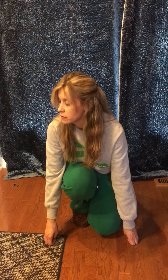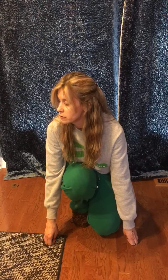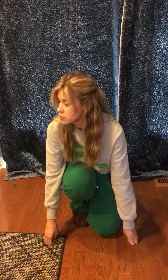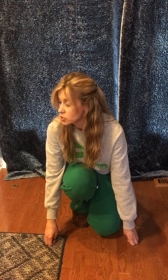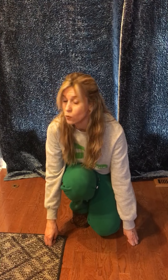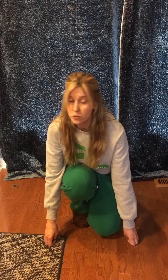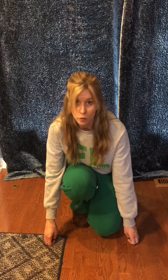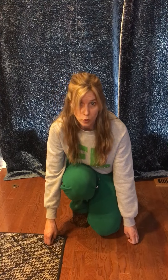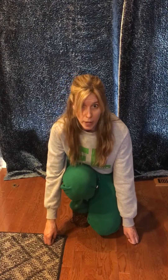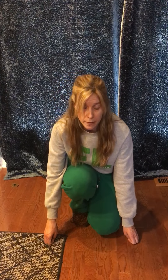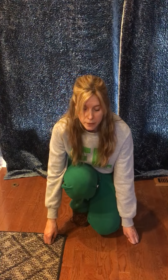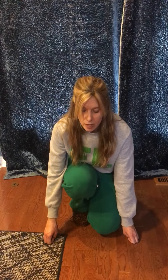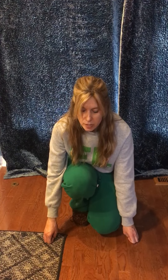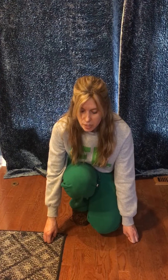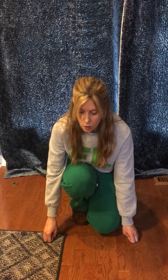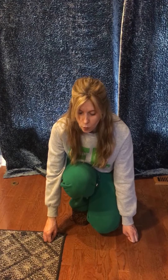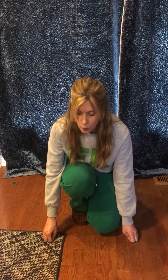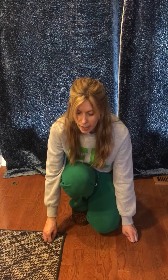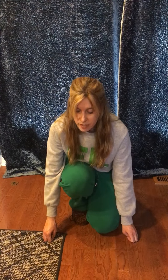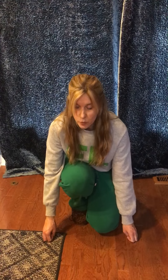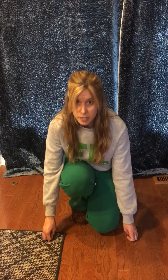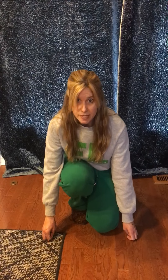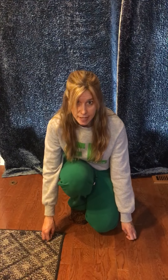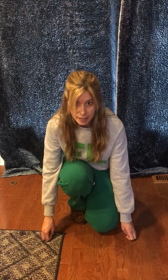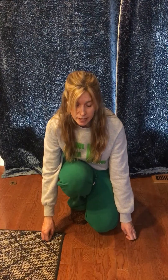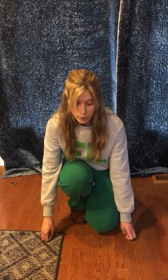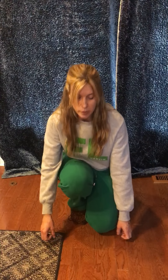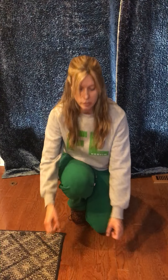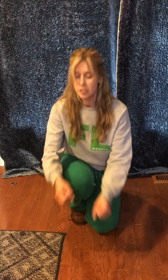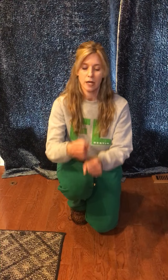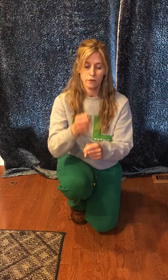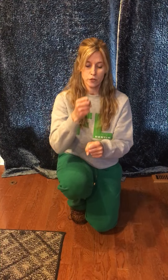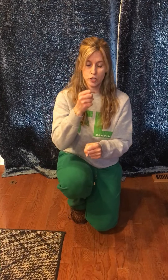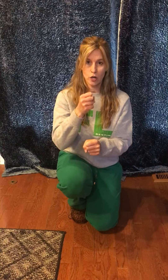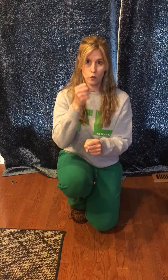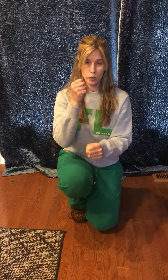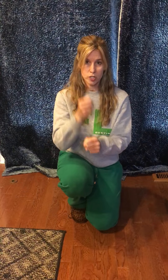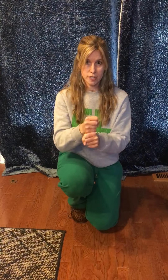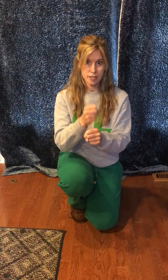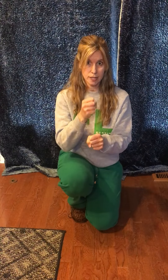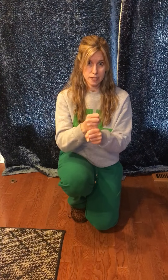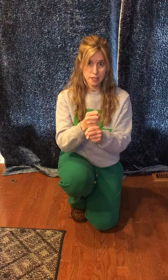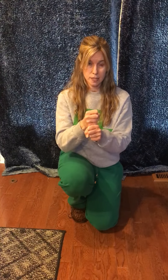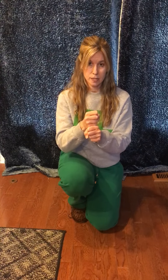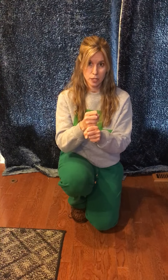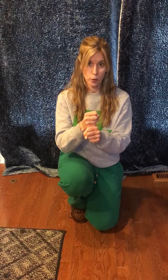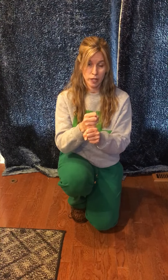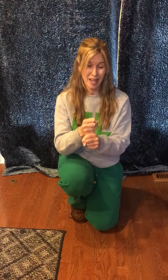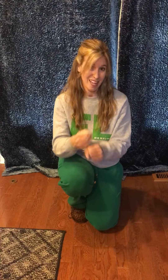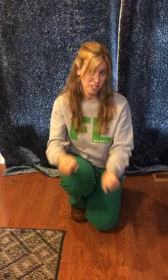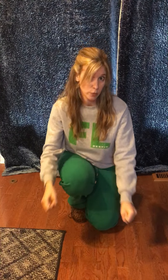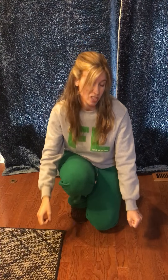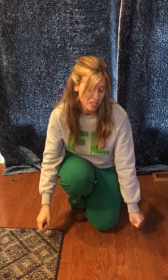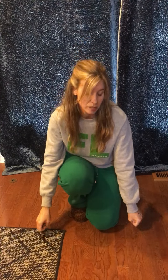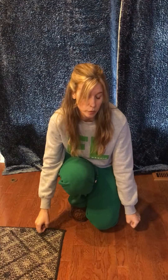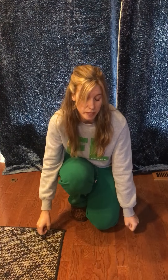the stone was rolled away. So as we're standing, we're going to do the sign for stone, which is this. So we're going to add to it just a little bit to